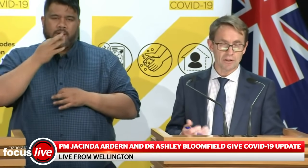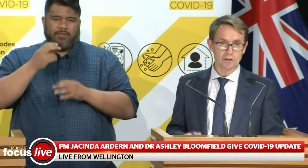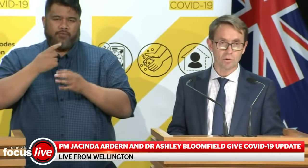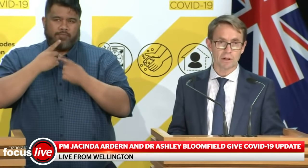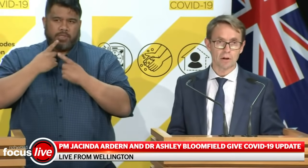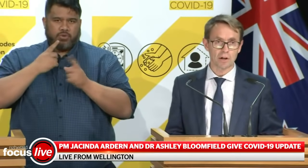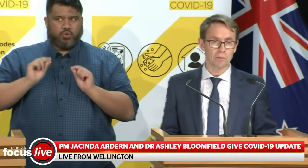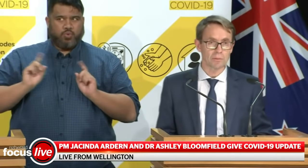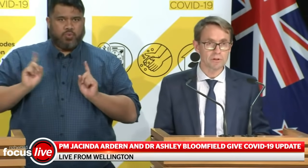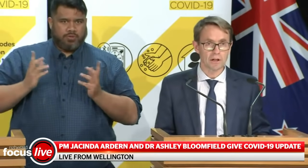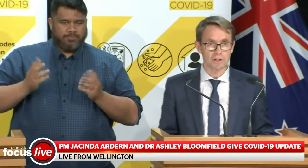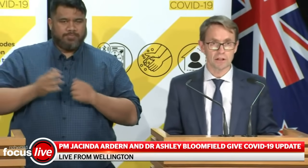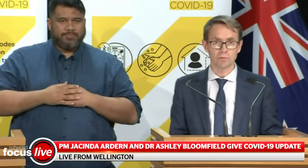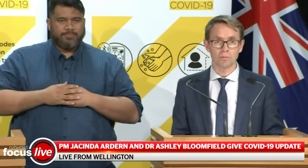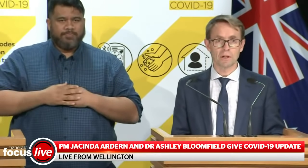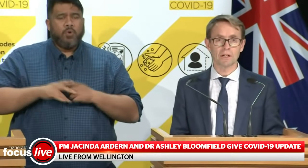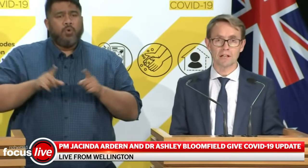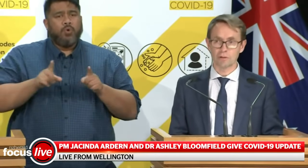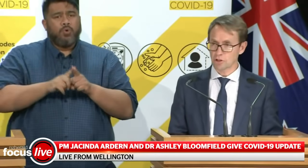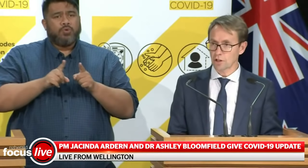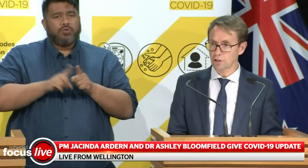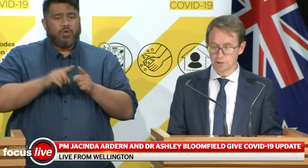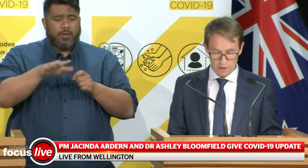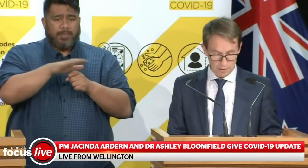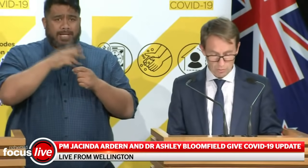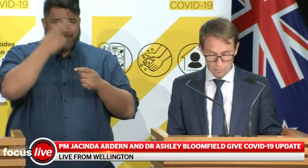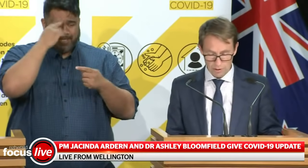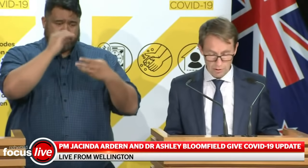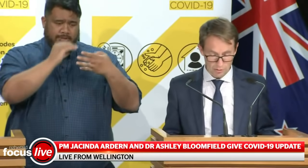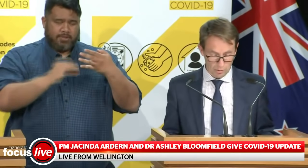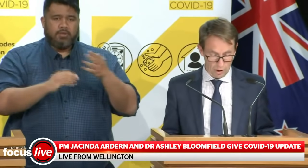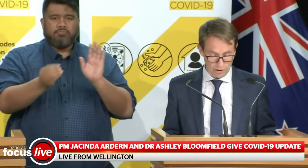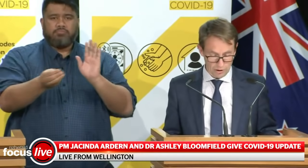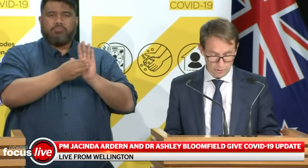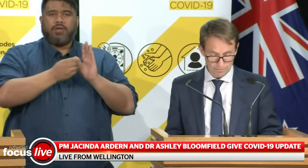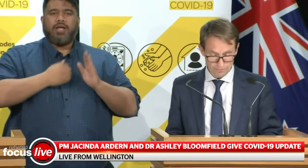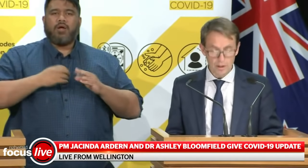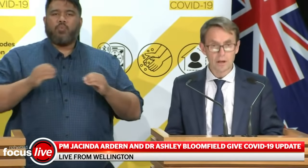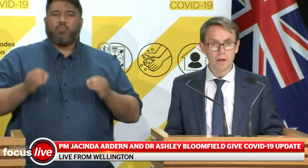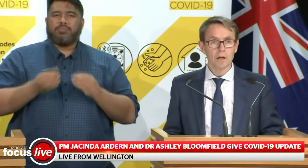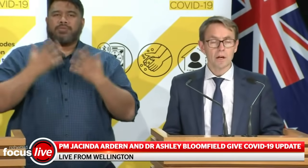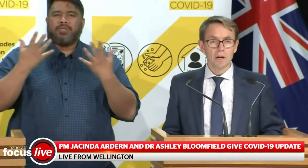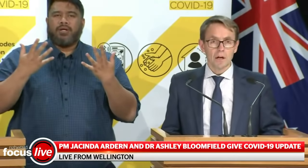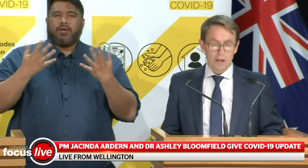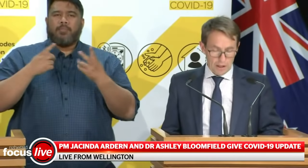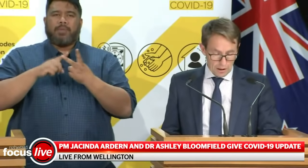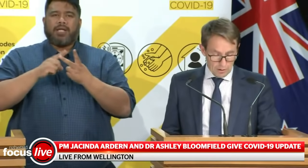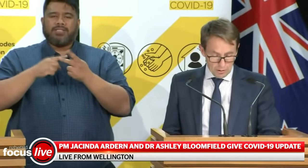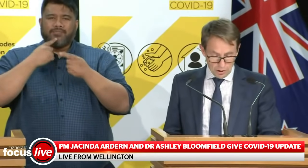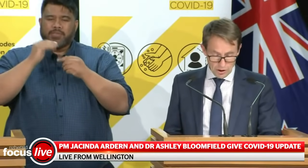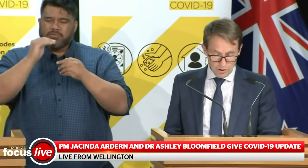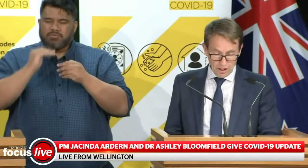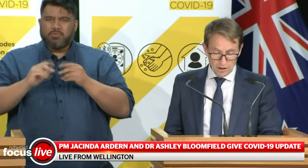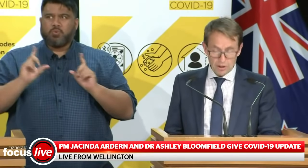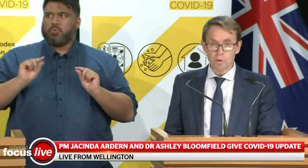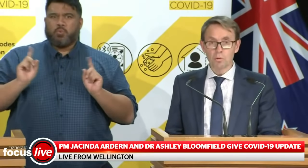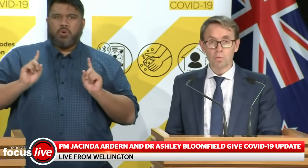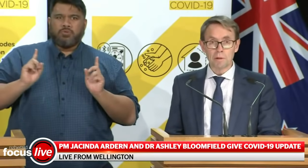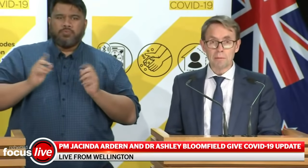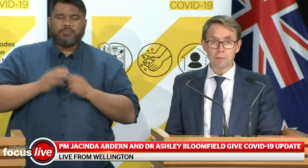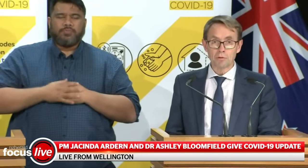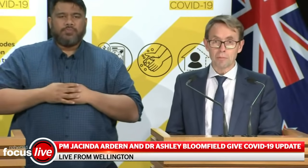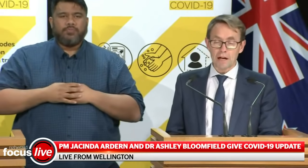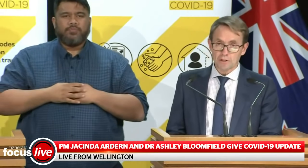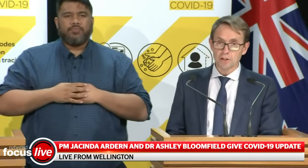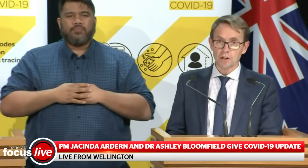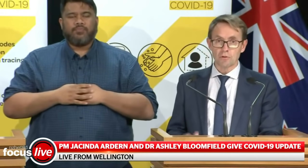and others will be on our website, as will be clear instructions about what people are required to do. Now, I should say that there will